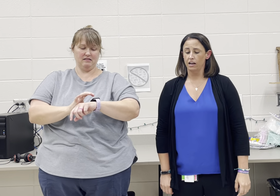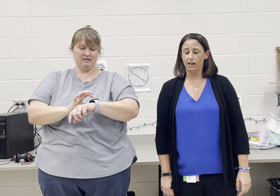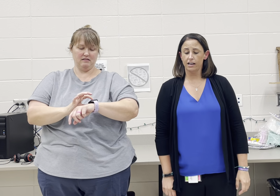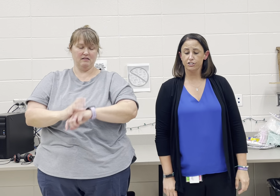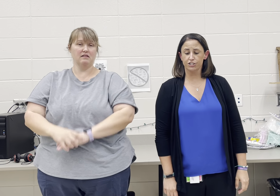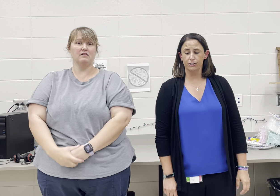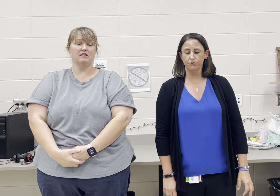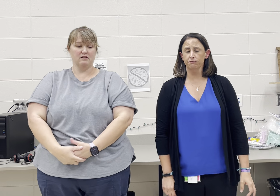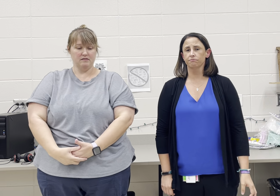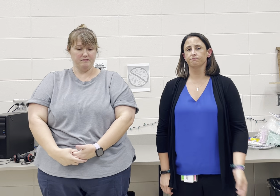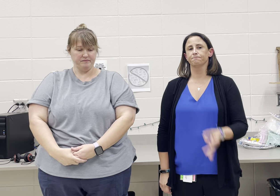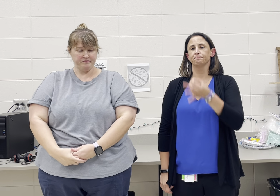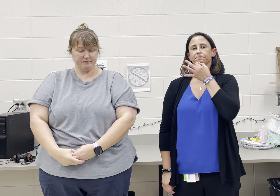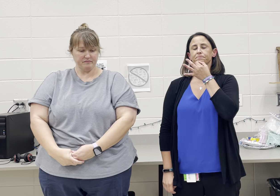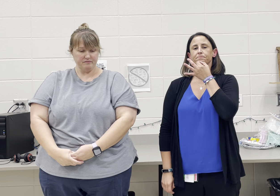X. Soon